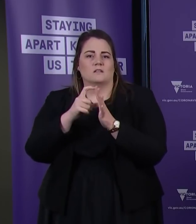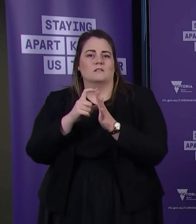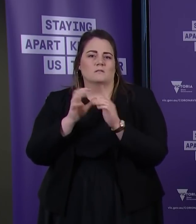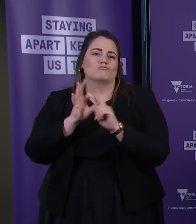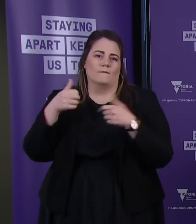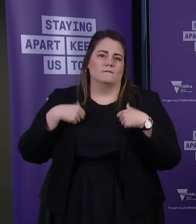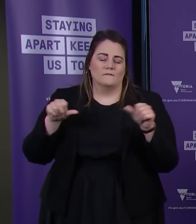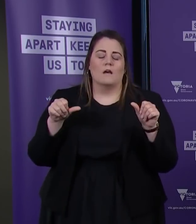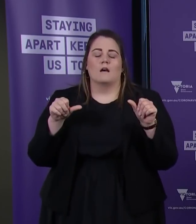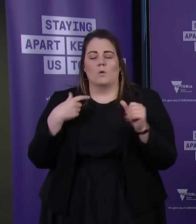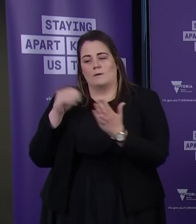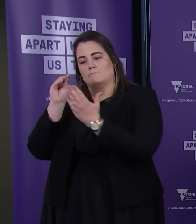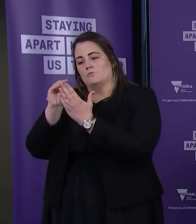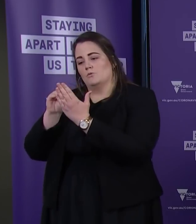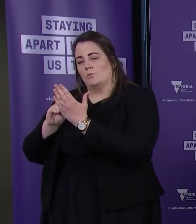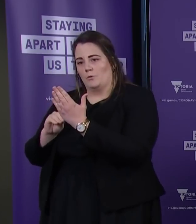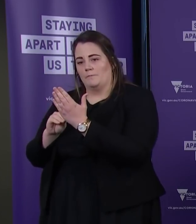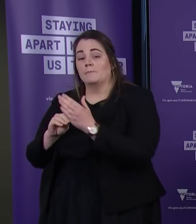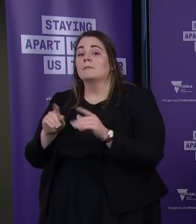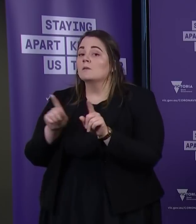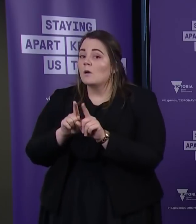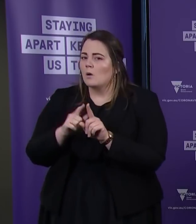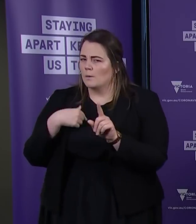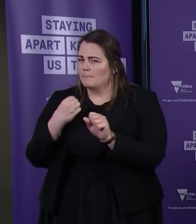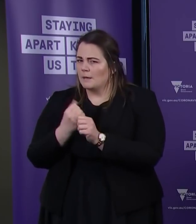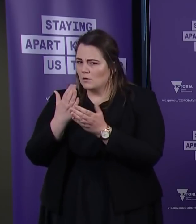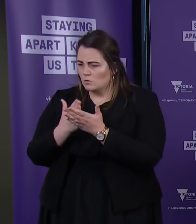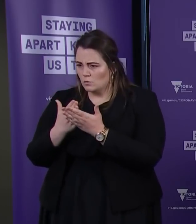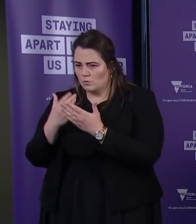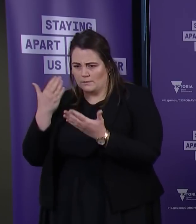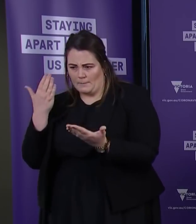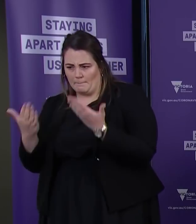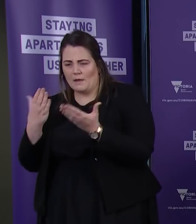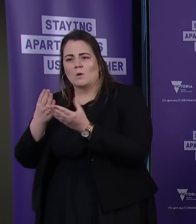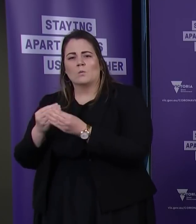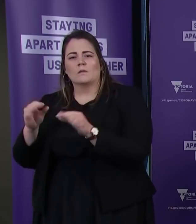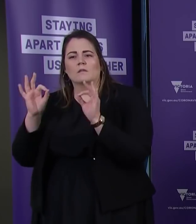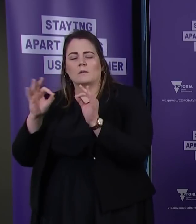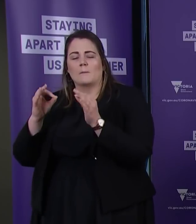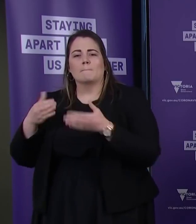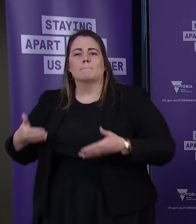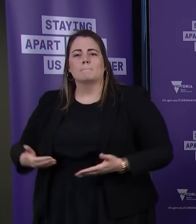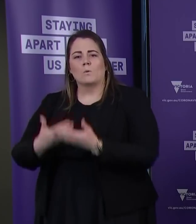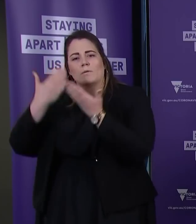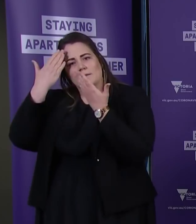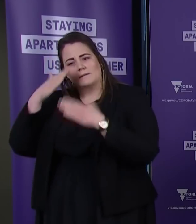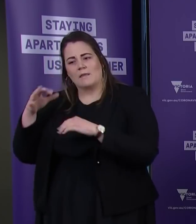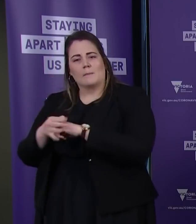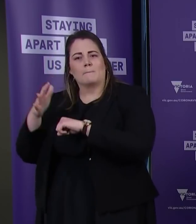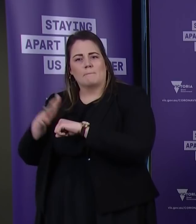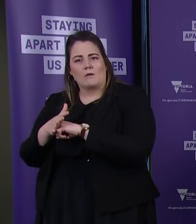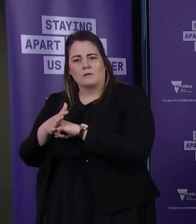check with the Registry of Births, Deaths and Marriages to make sure that none of them are, have been notified as deaths, and if that's the case,